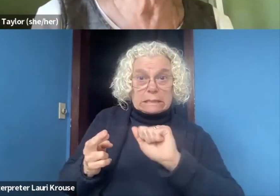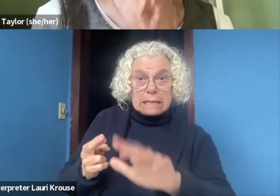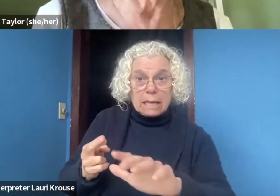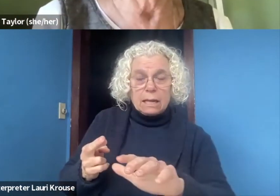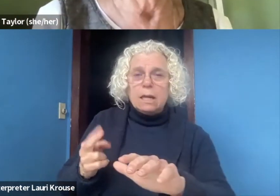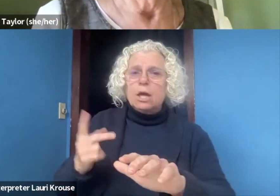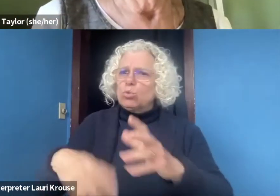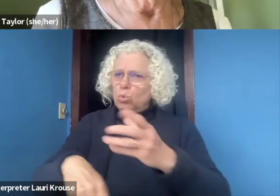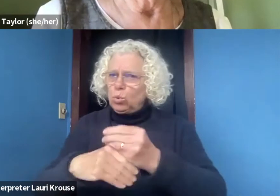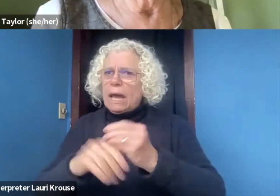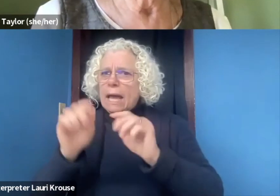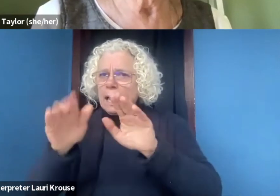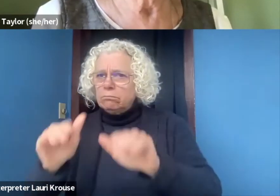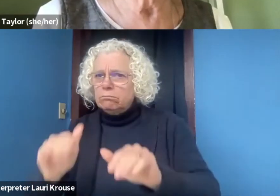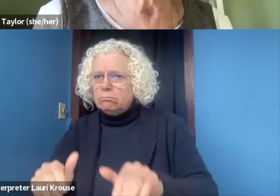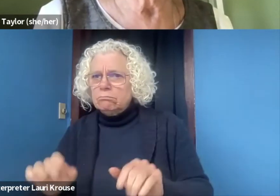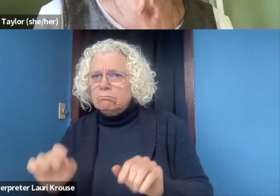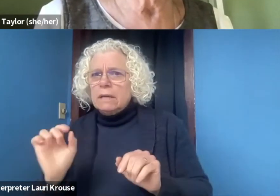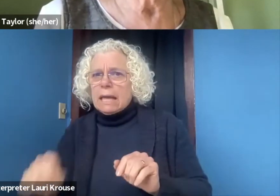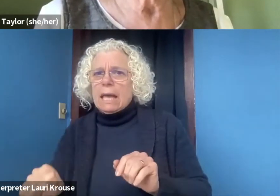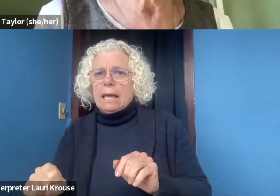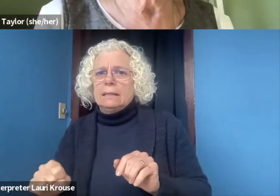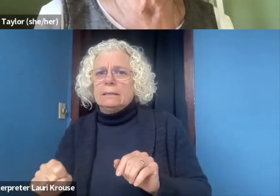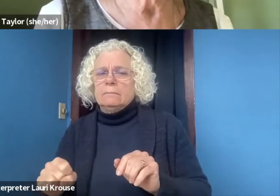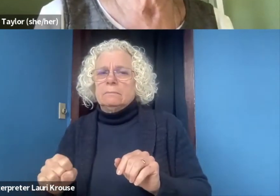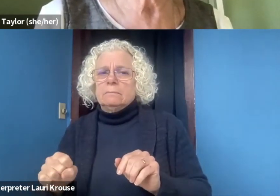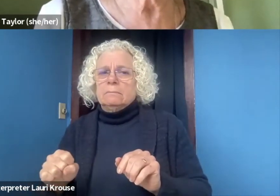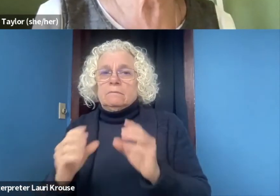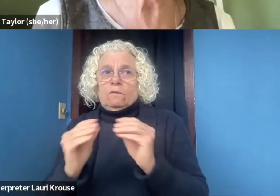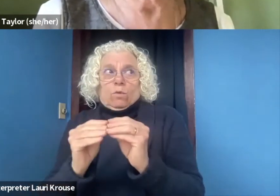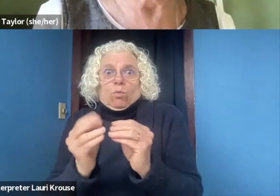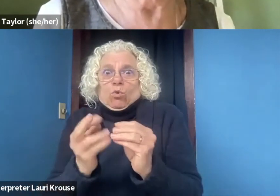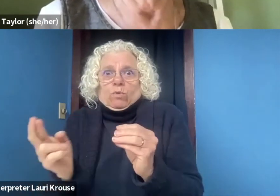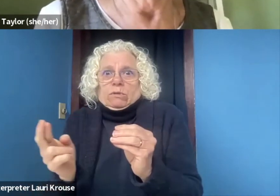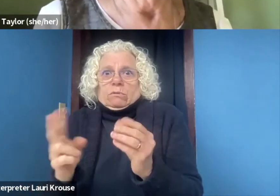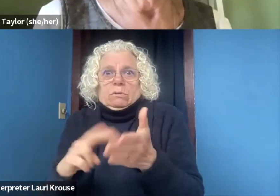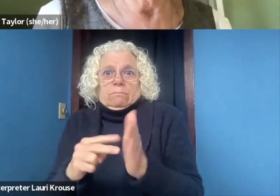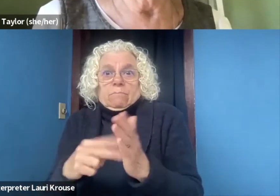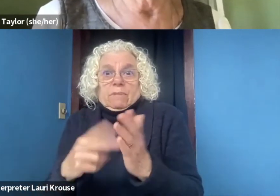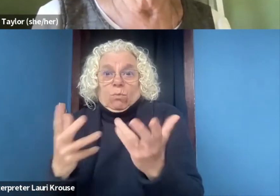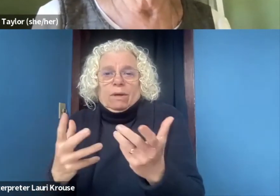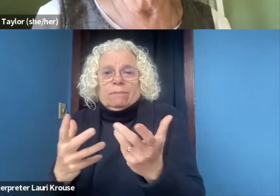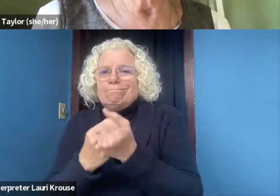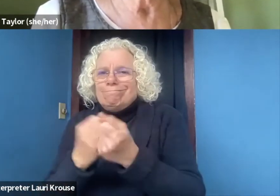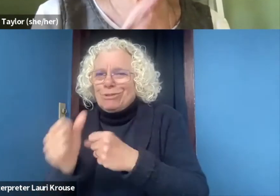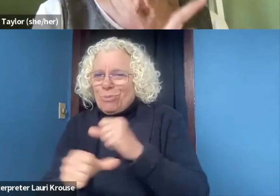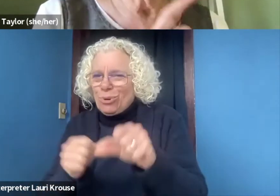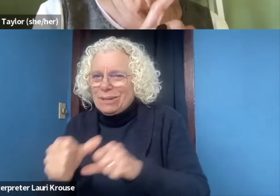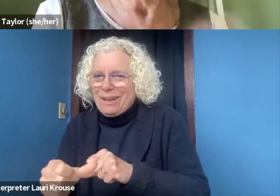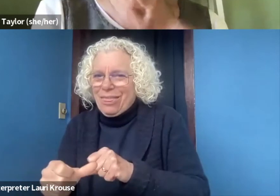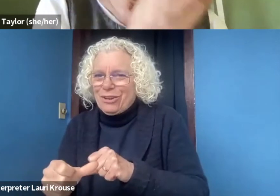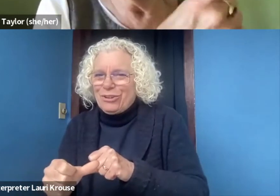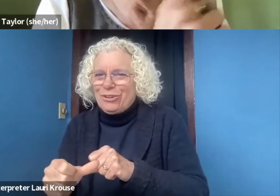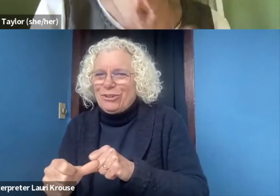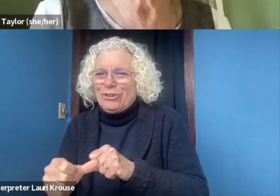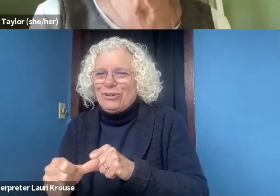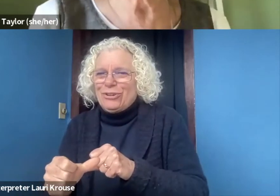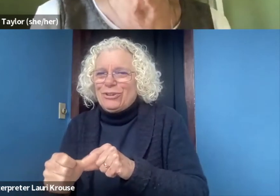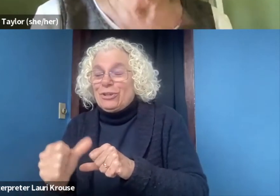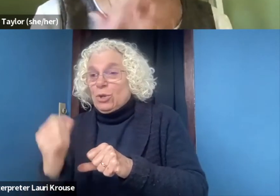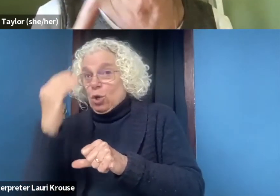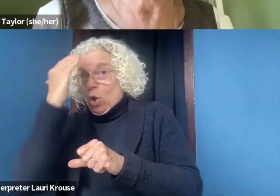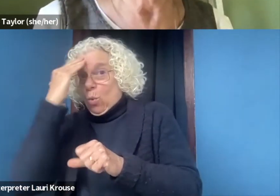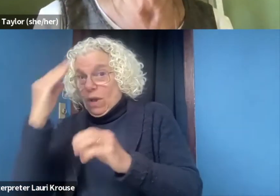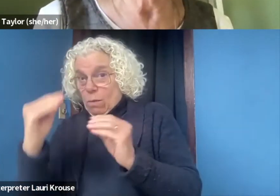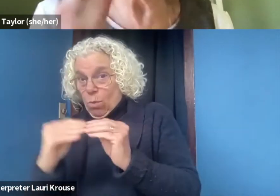can add to it, and that we can support each other in both this awareness building, but also